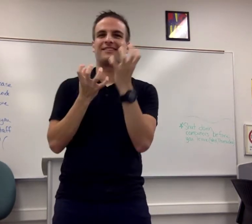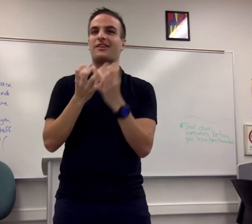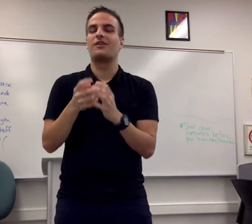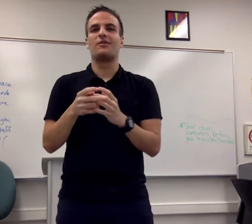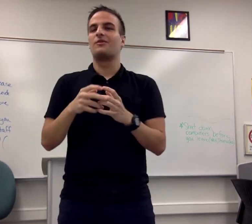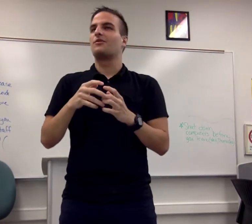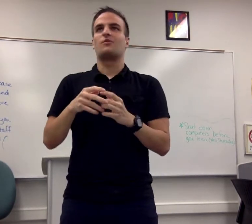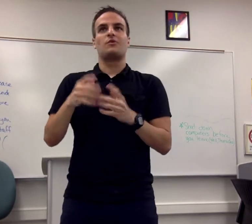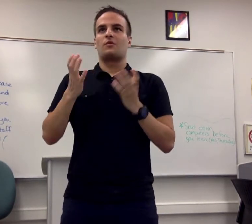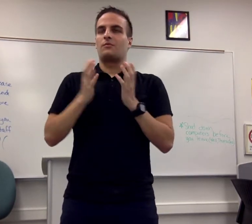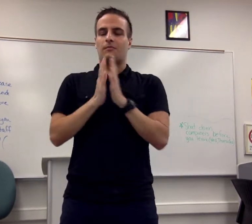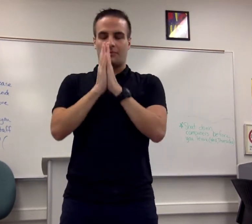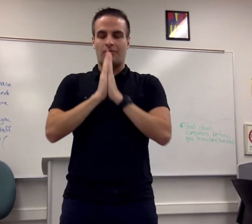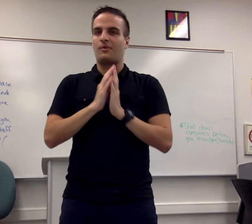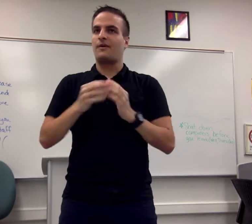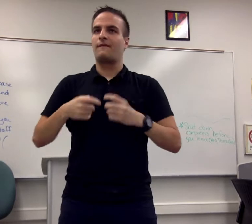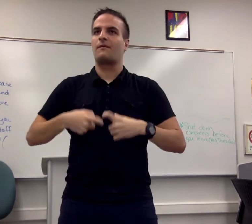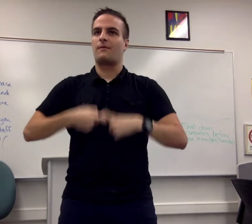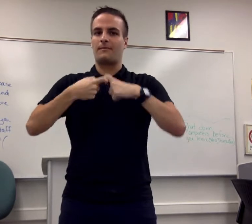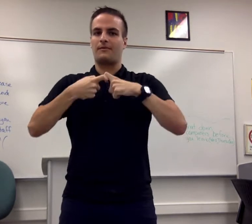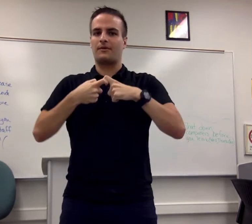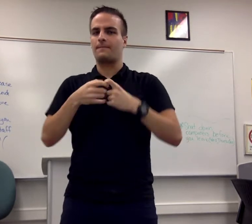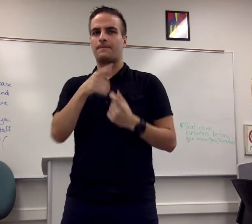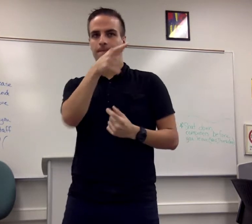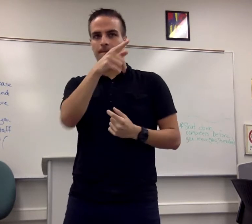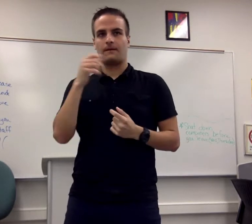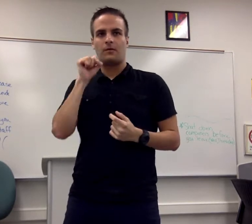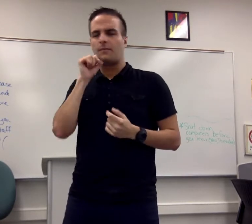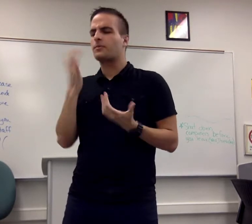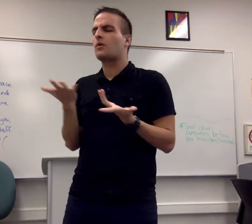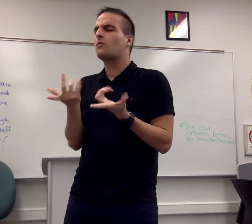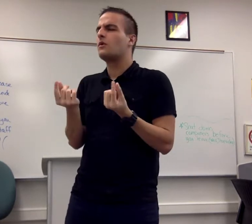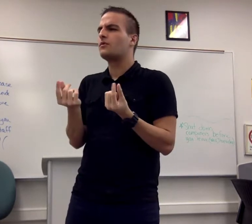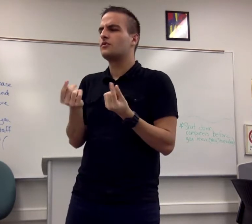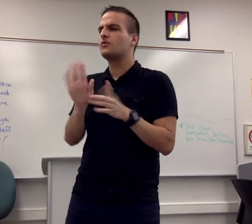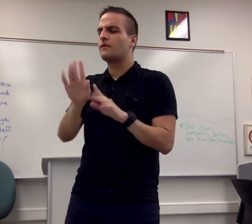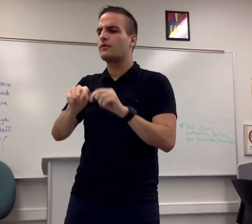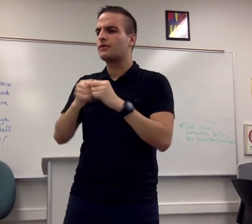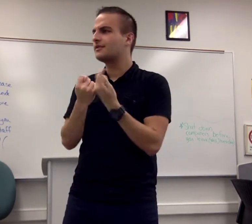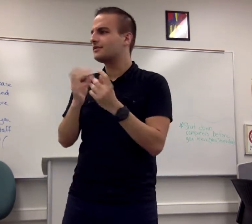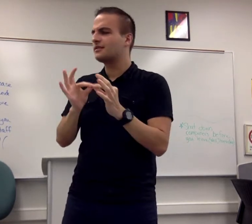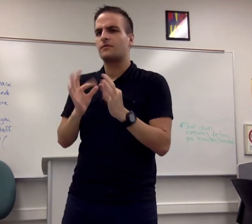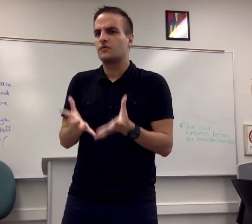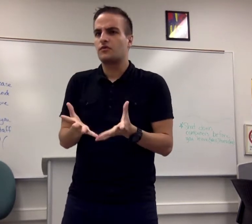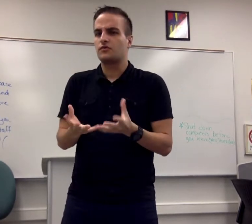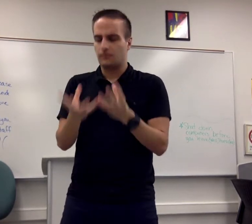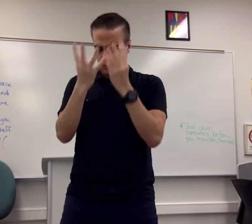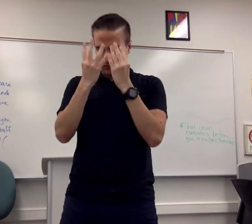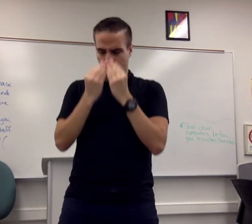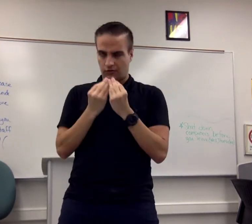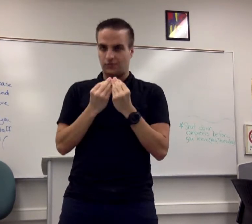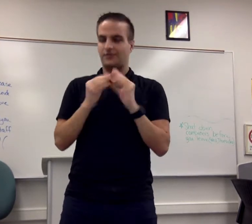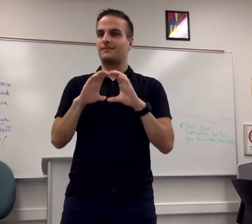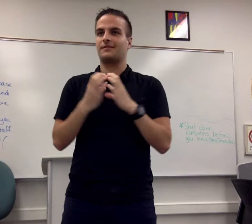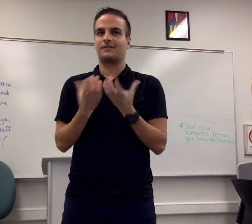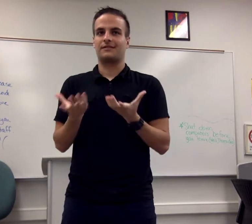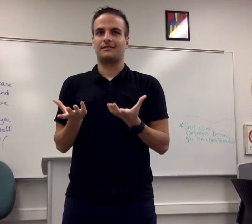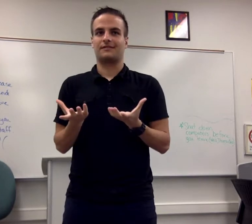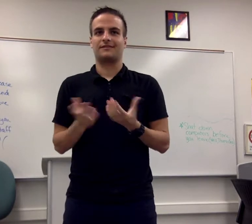What would you do if your team interpreter was sleeping across the hall? No, don't get hurt.